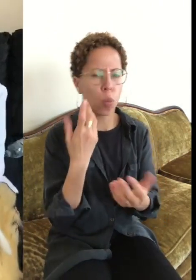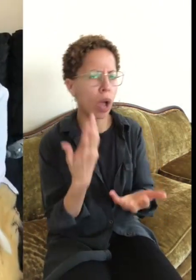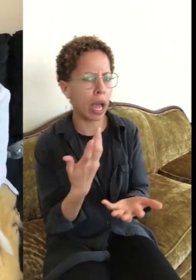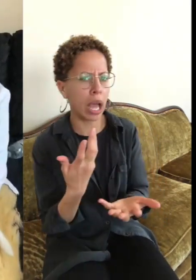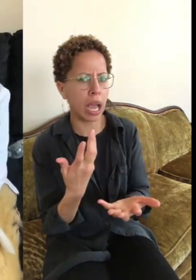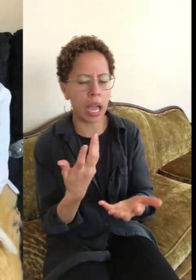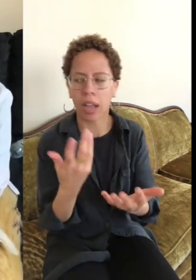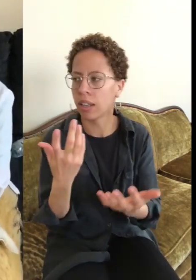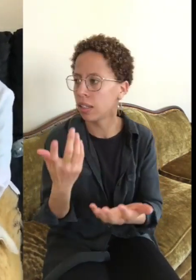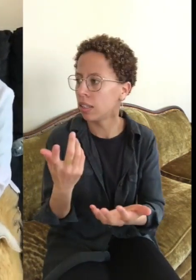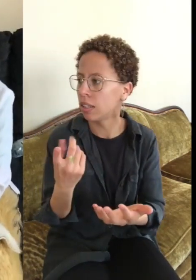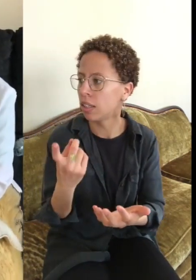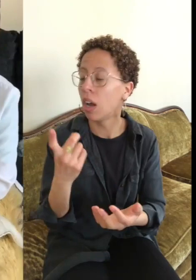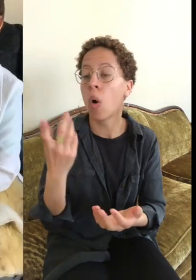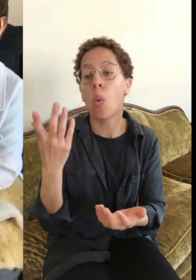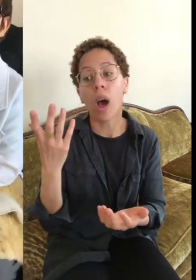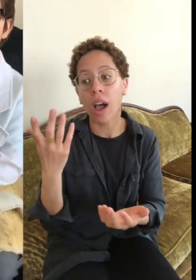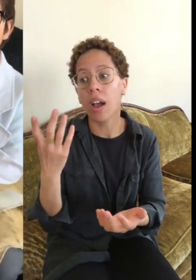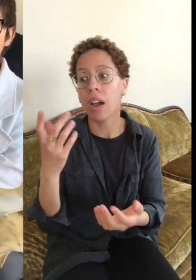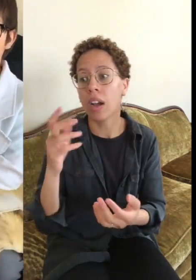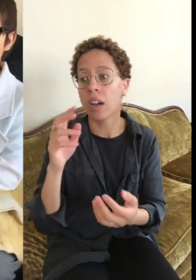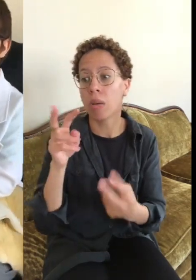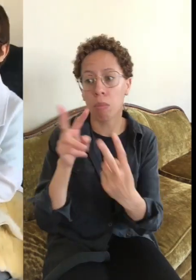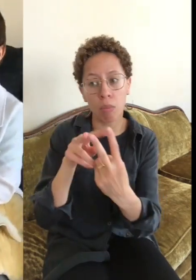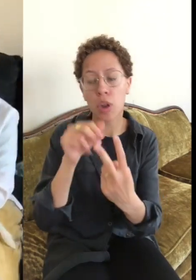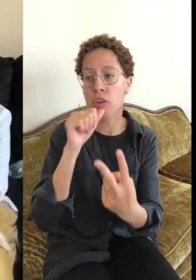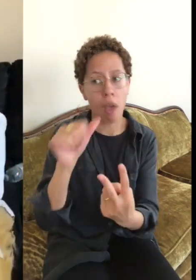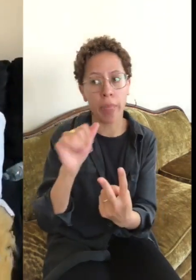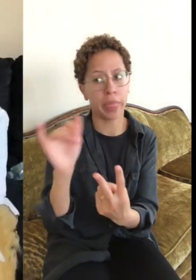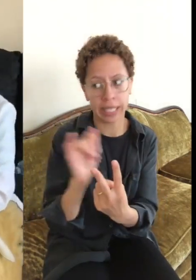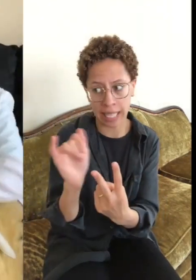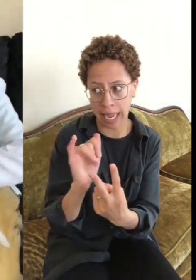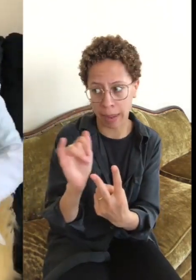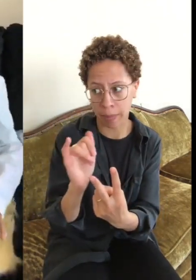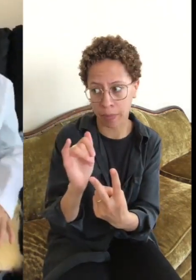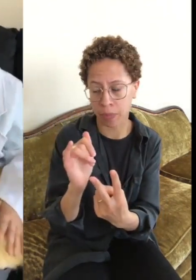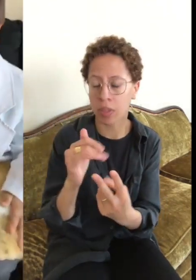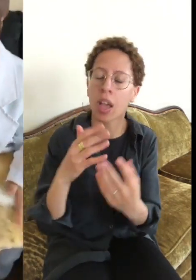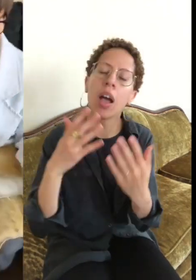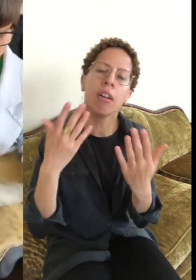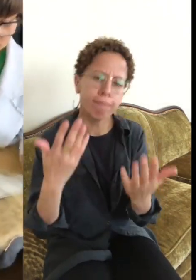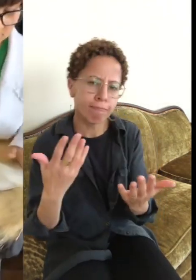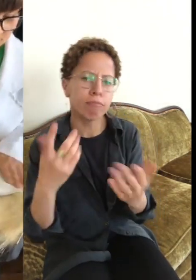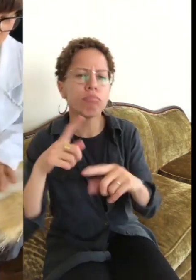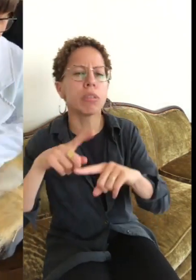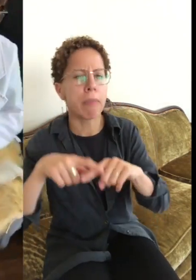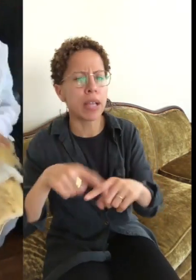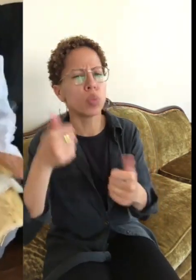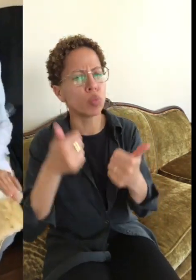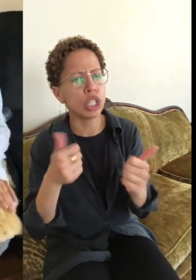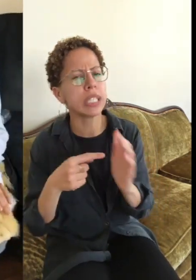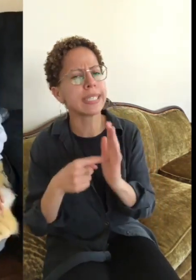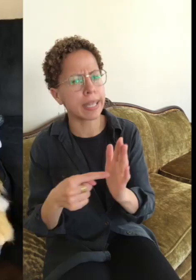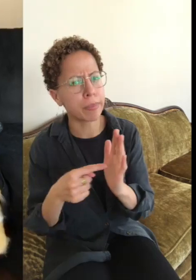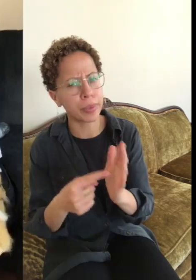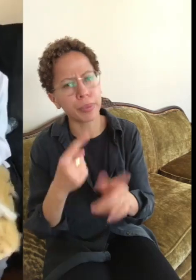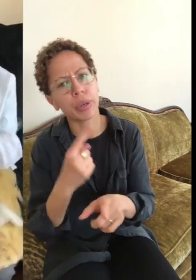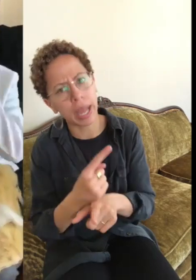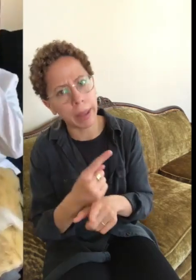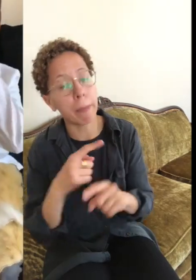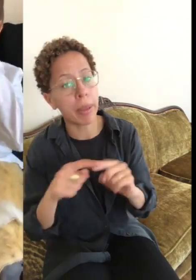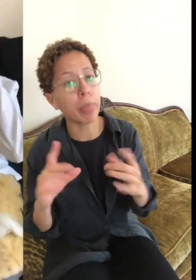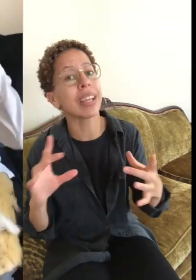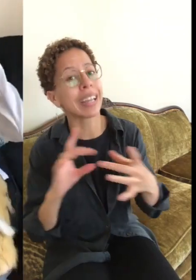they're not the same thing. Well, yeah, I guess it depends on which example you're giving. But they're definitely connected because polar